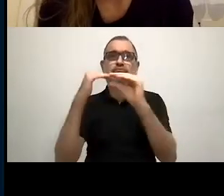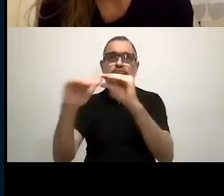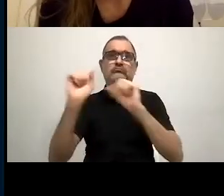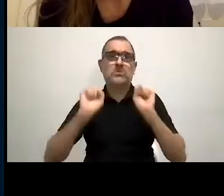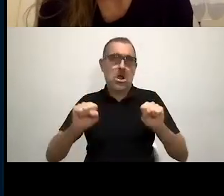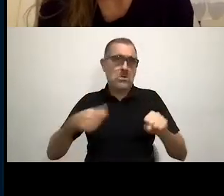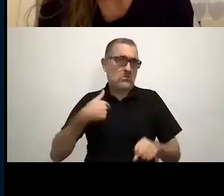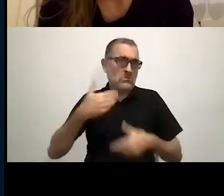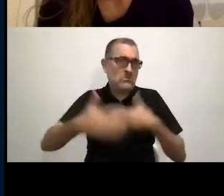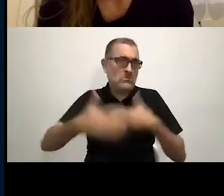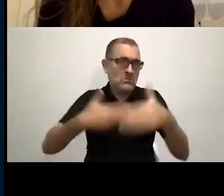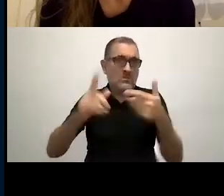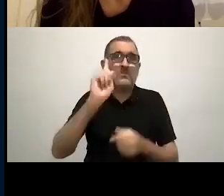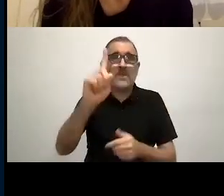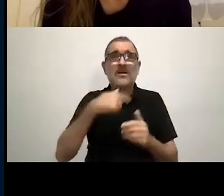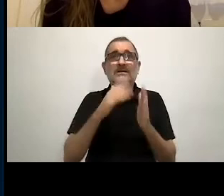detail.